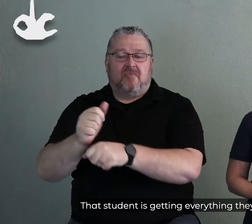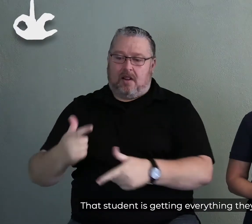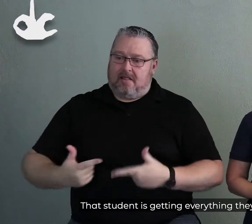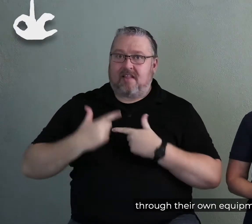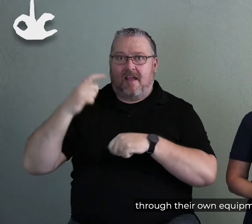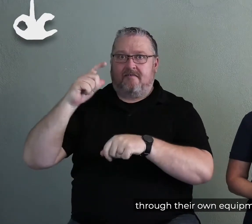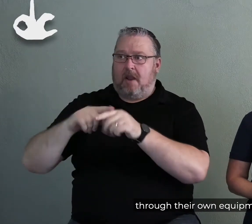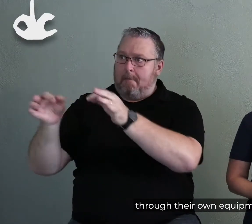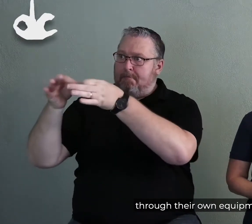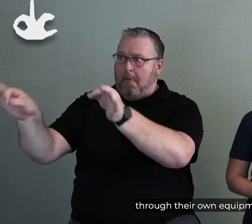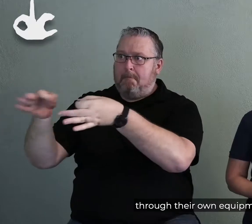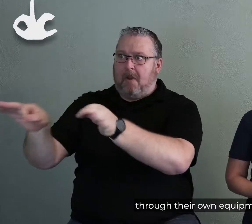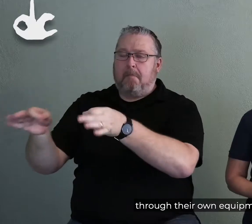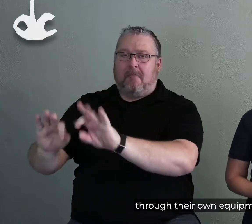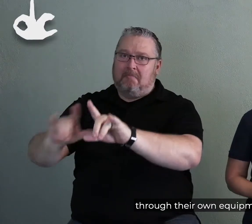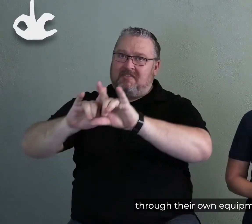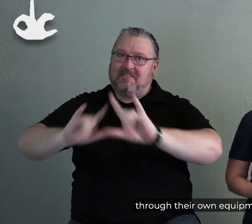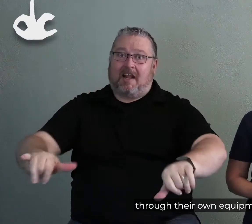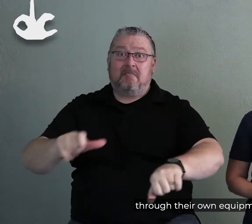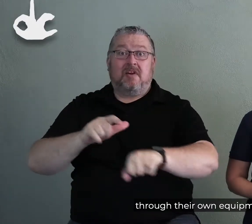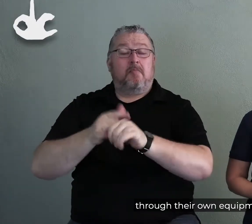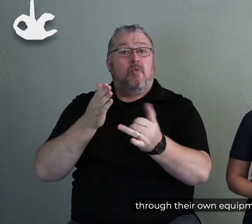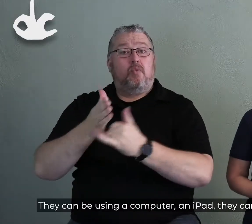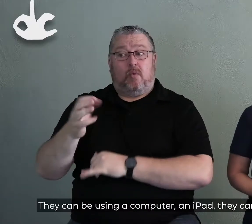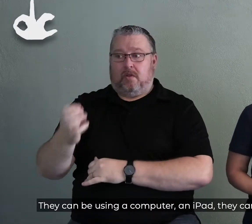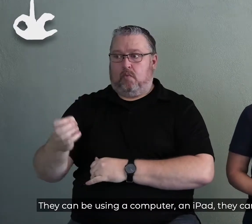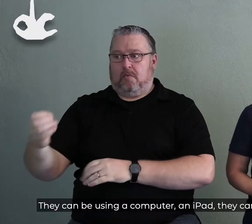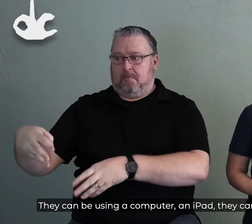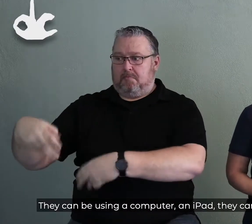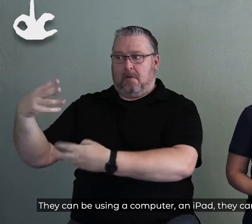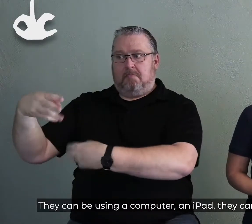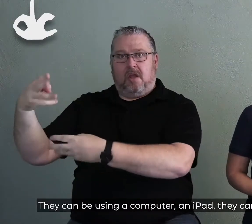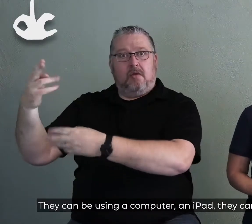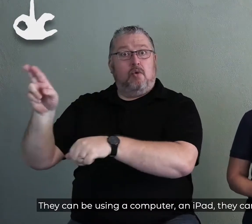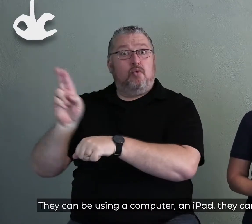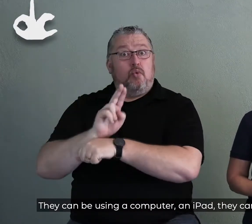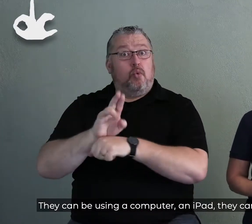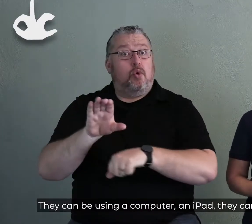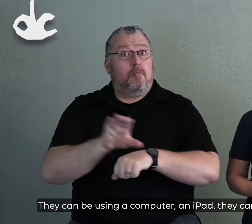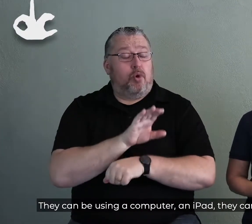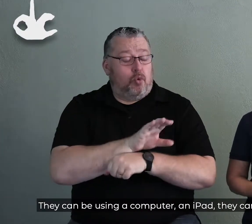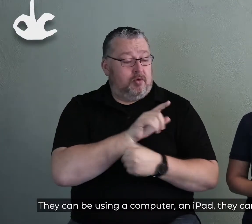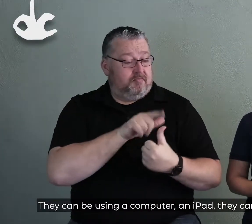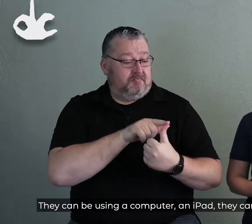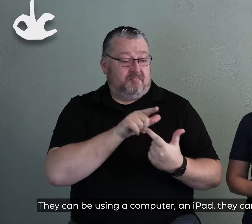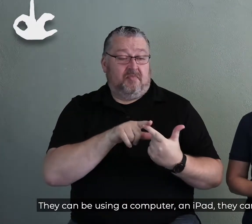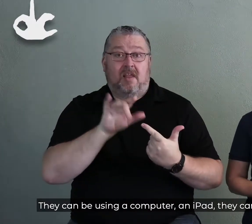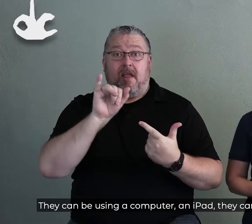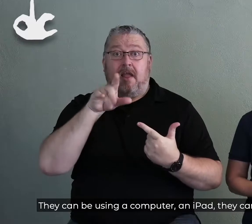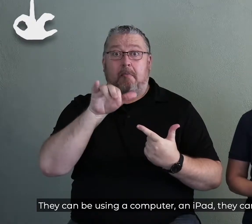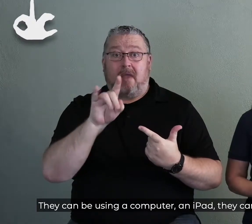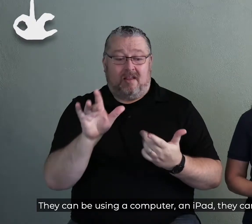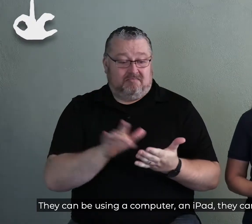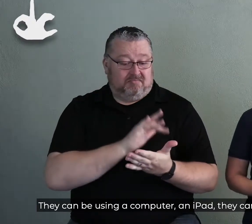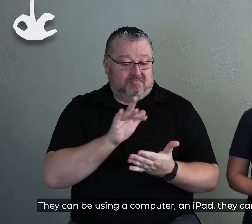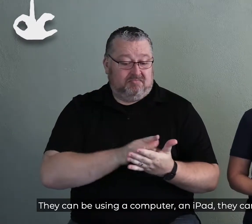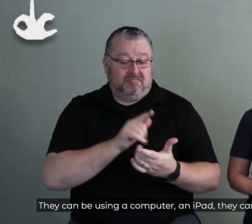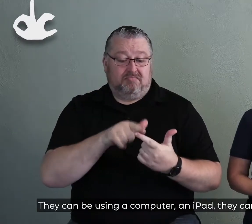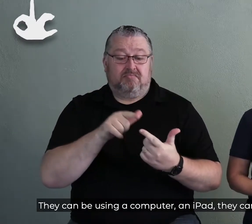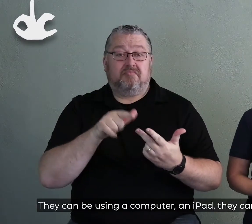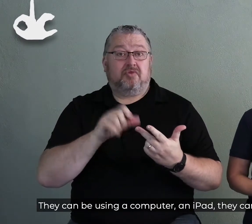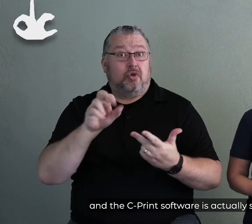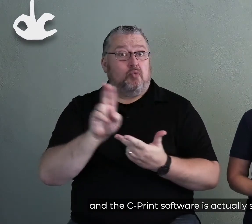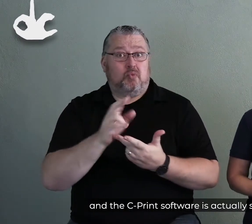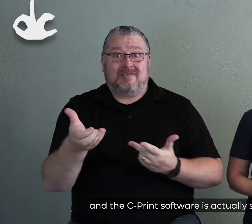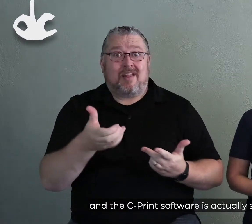need real time through their own equipment. They can be using a computer, they can be using an iPad, they can be